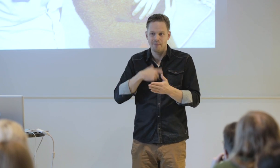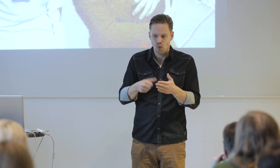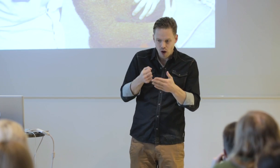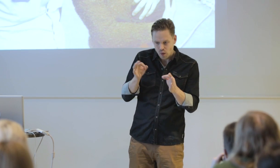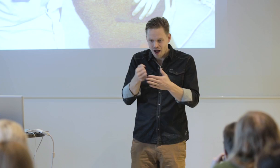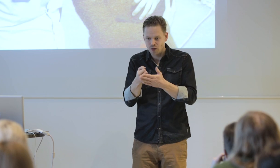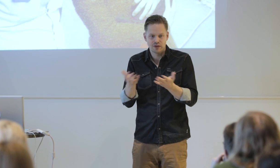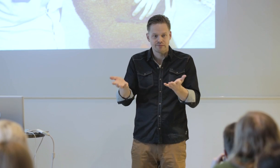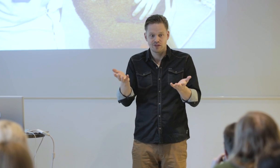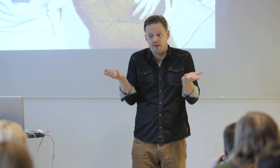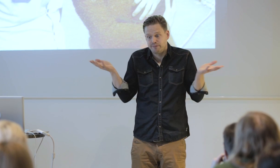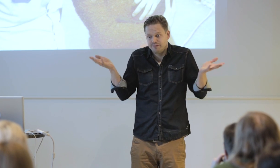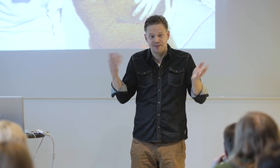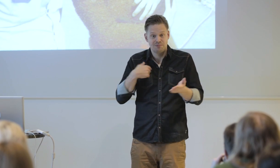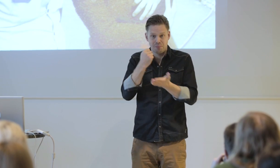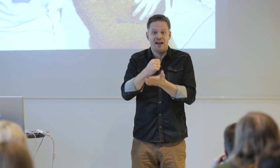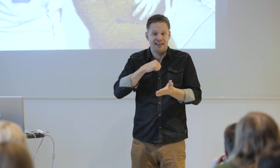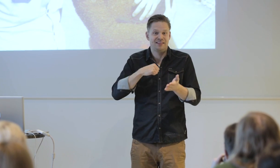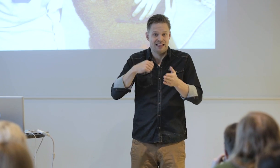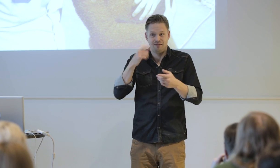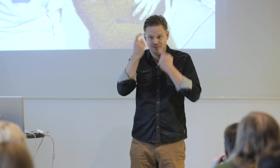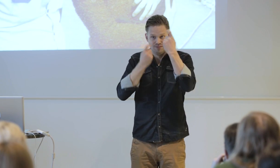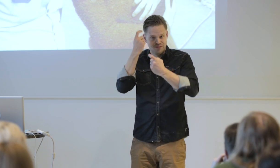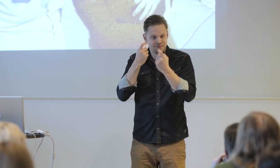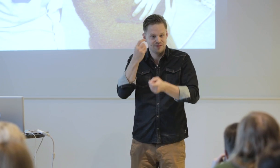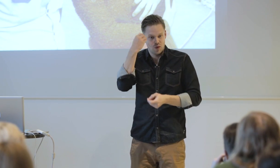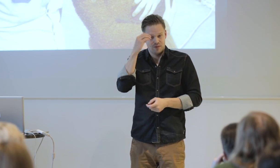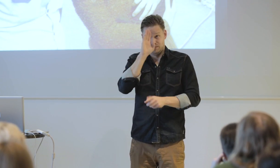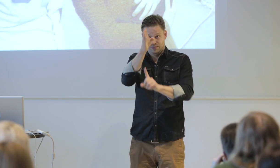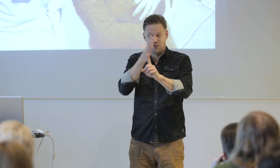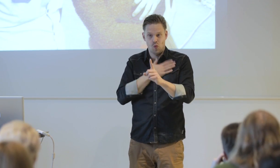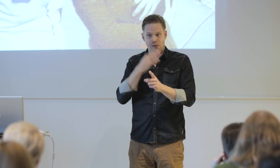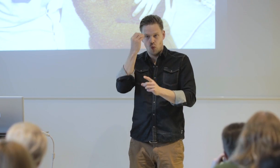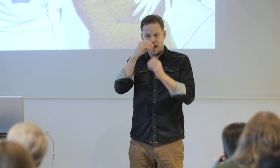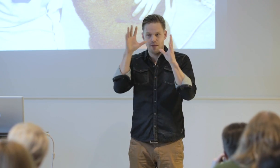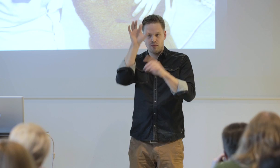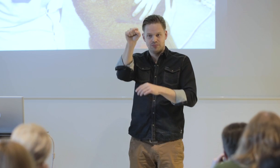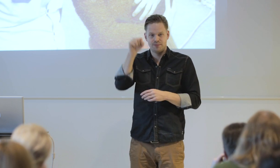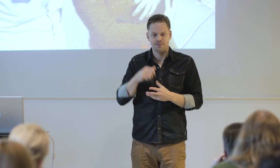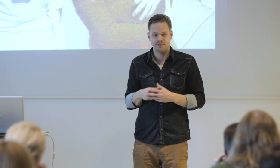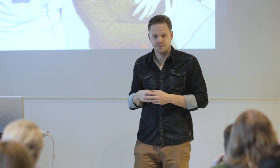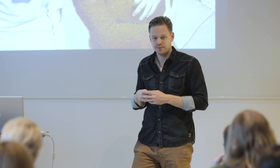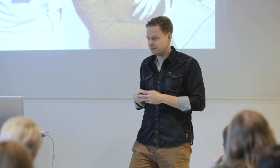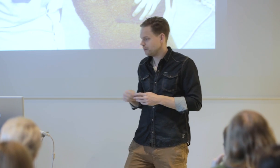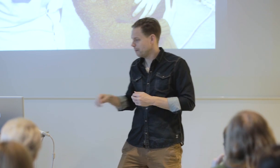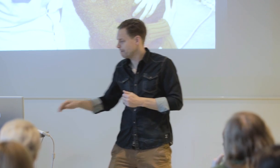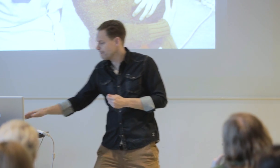And my parents couldn't guide me into that in any way. So I decided just to fight for myself and fulfill my own dreams.